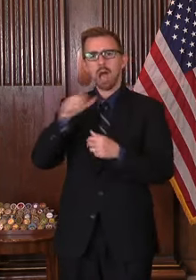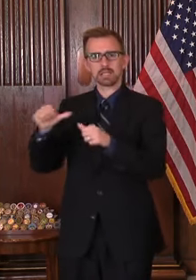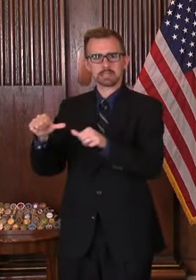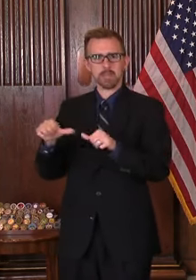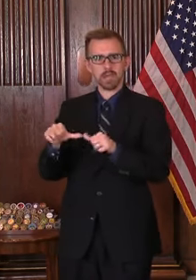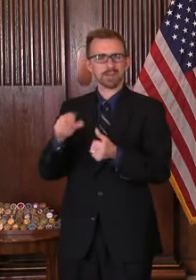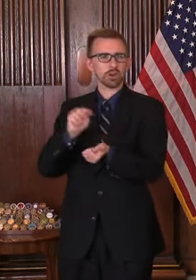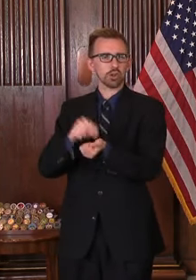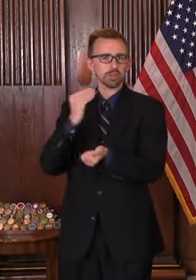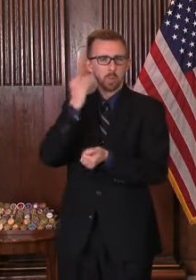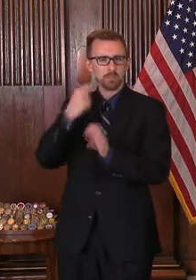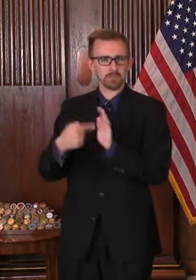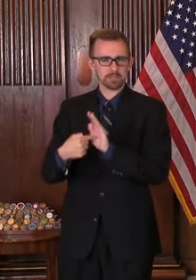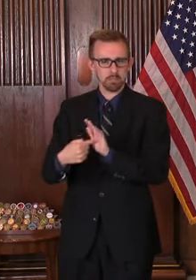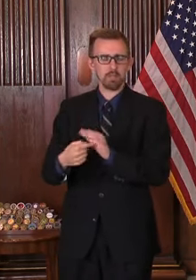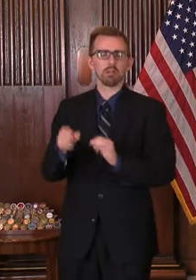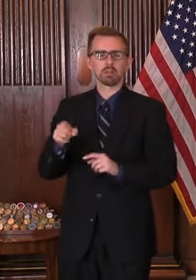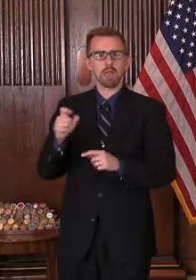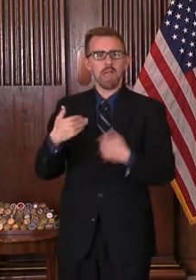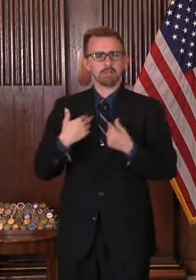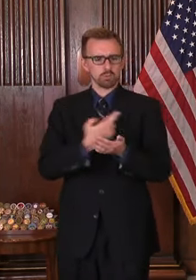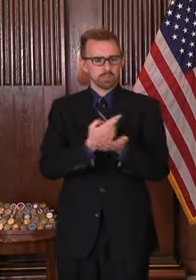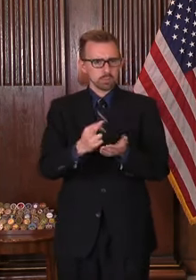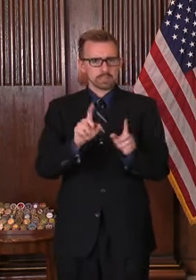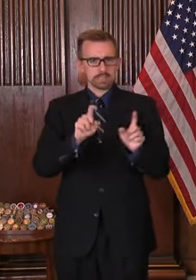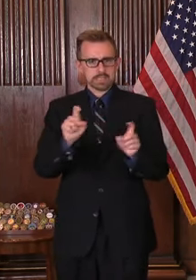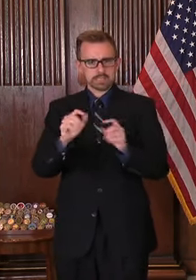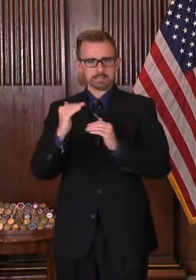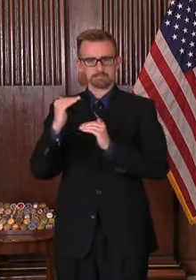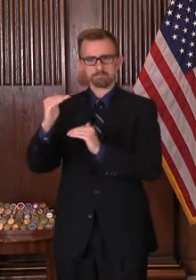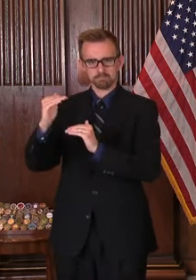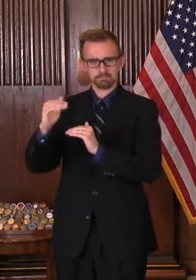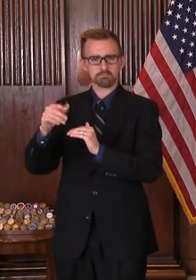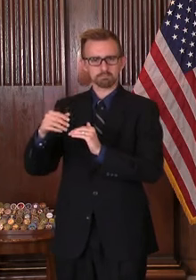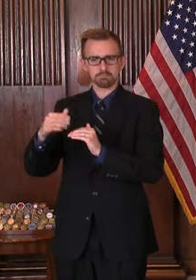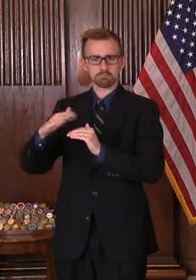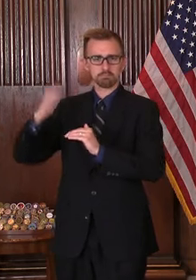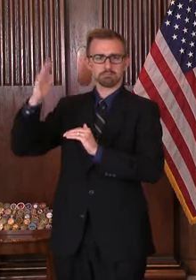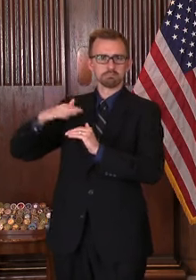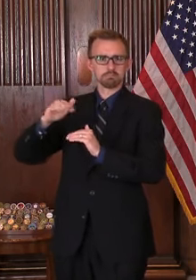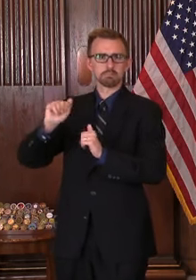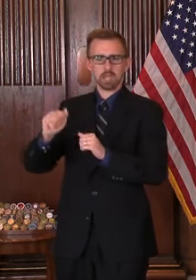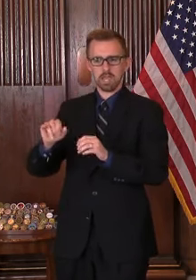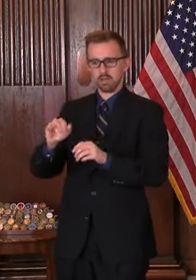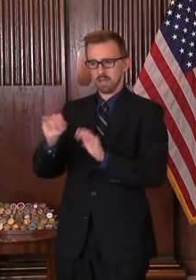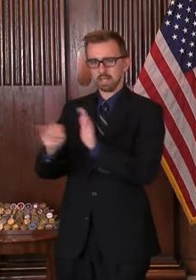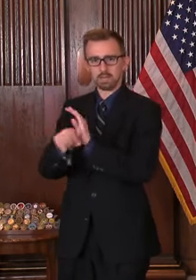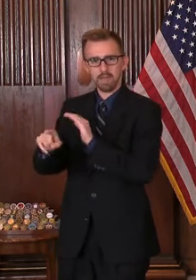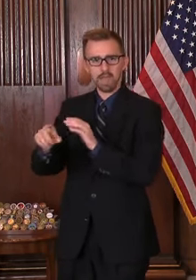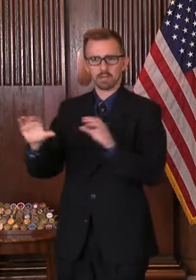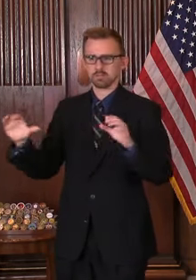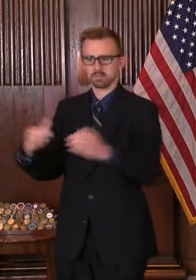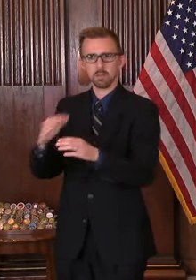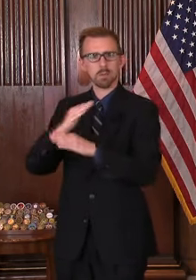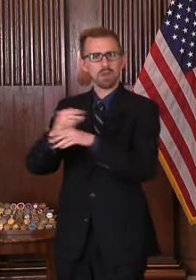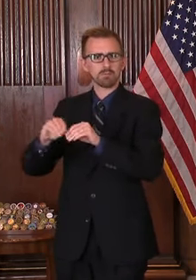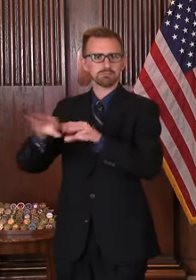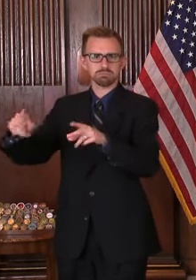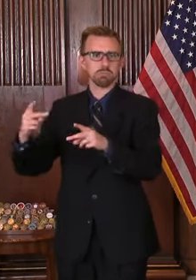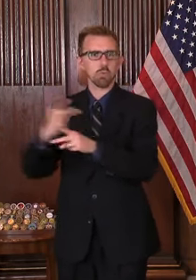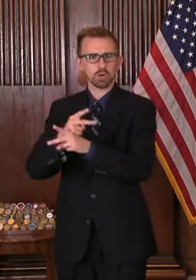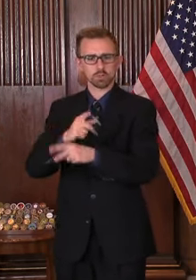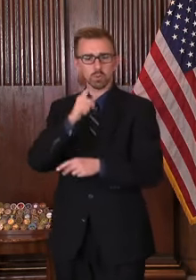nursing home, we got to be able to have the resources and the testing capacity to go in there and isolate that right away and to be able to figure out who the